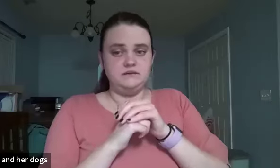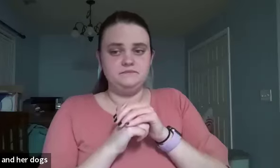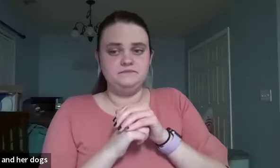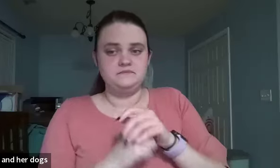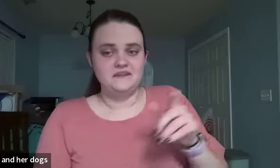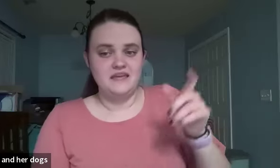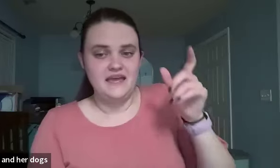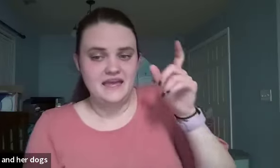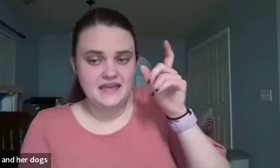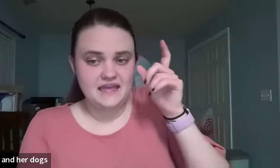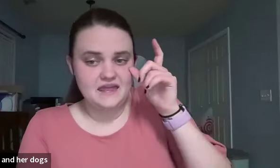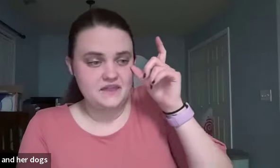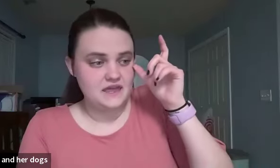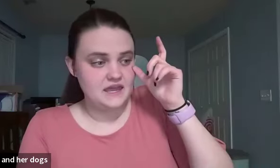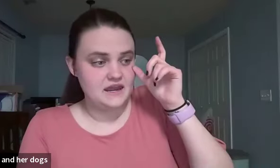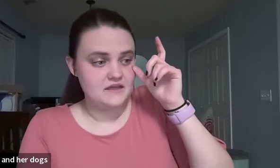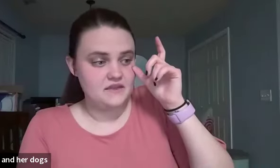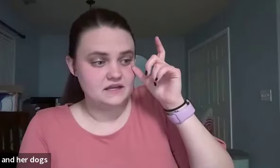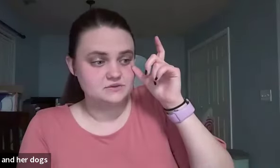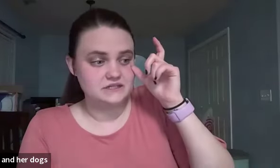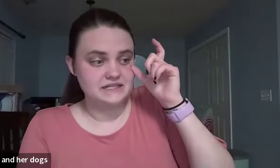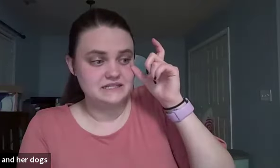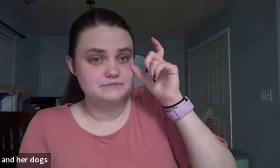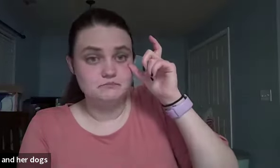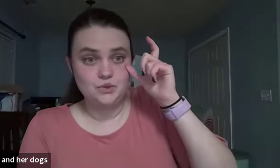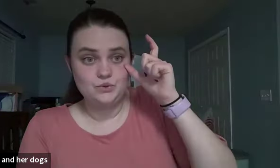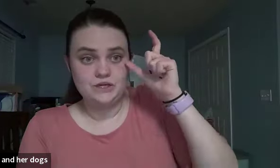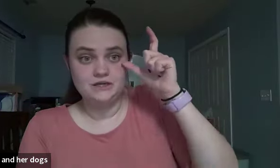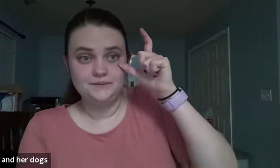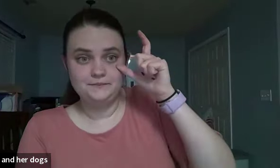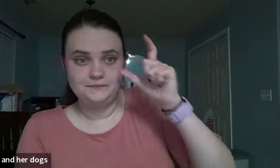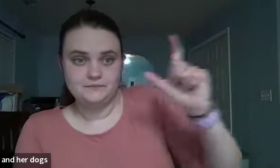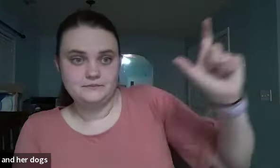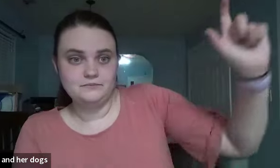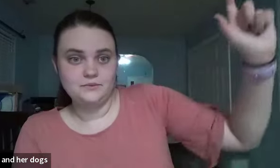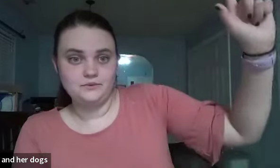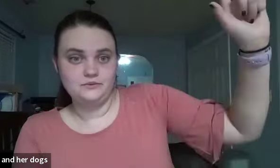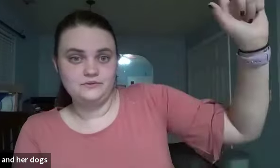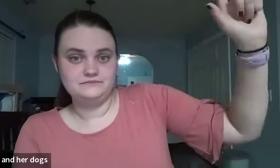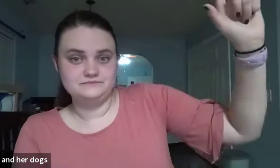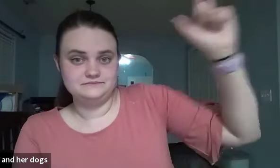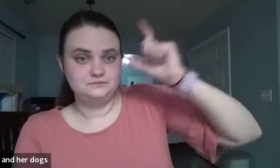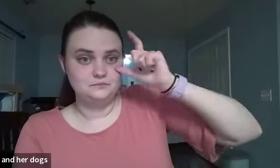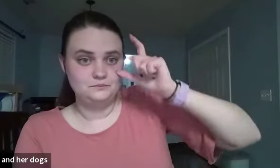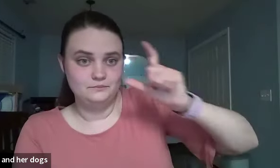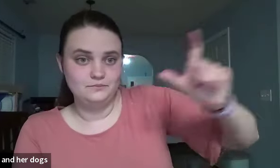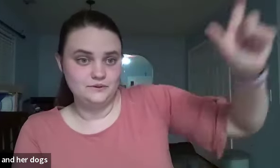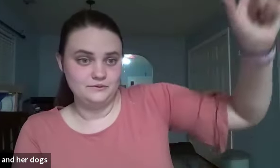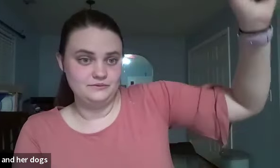me. And then the next one is moon, moon,